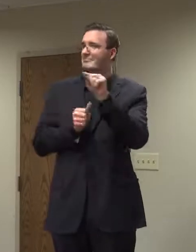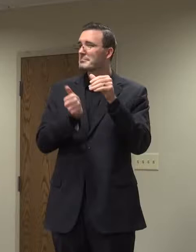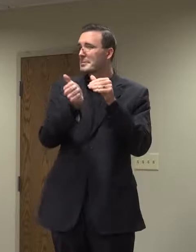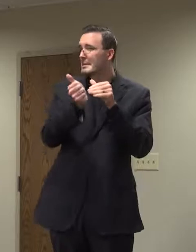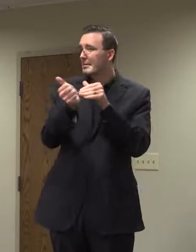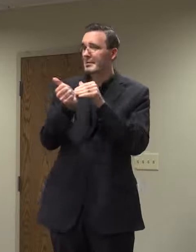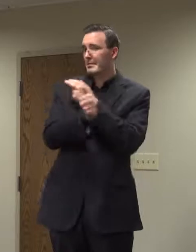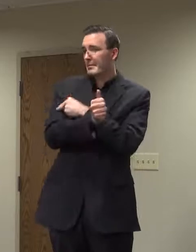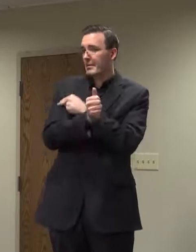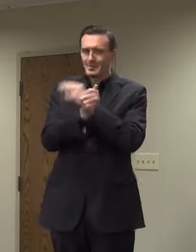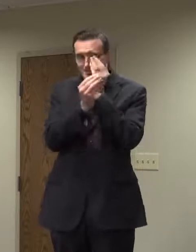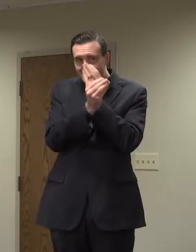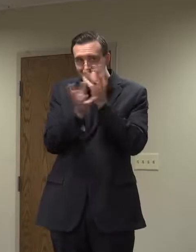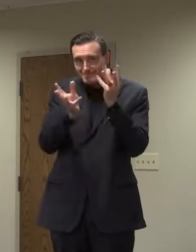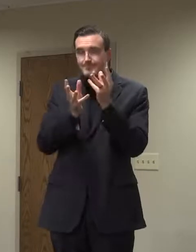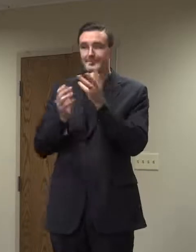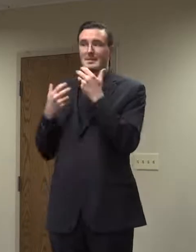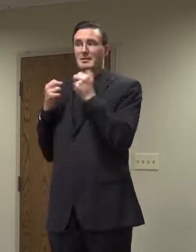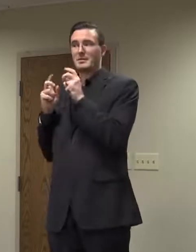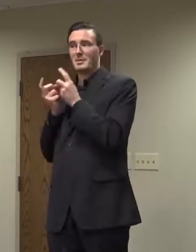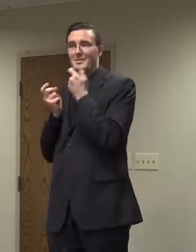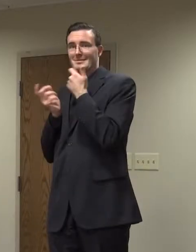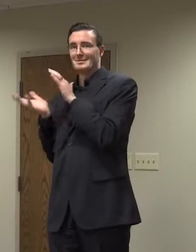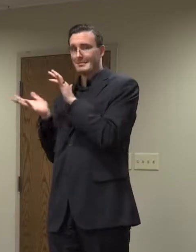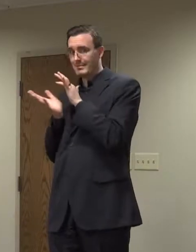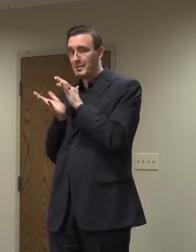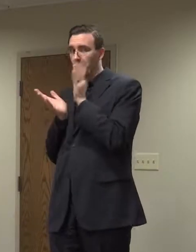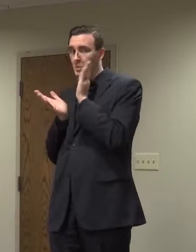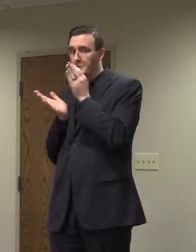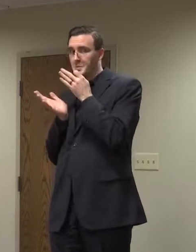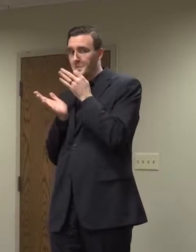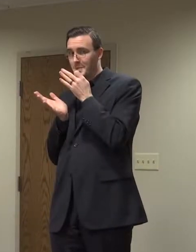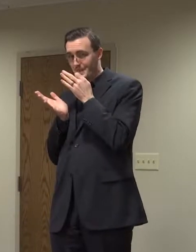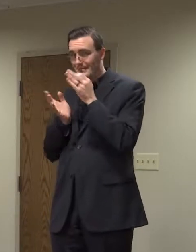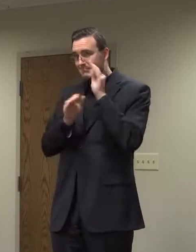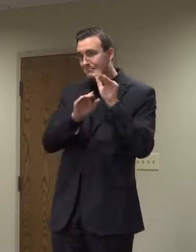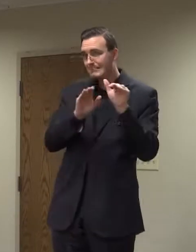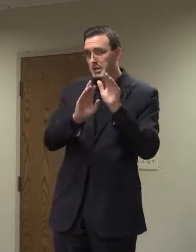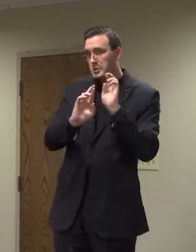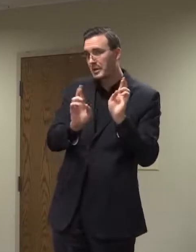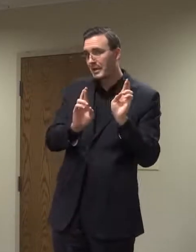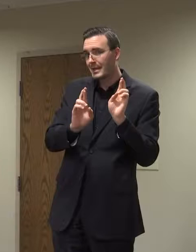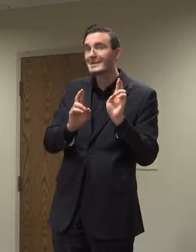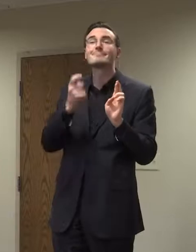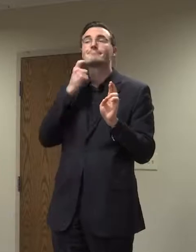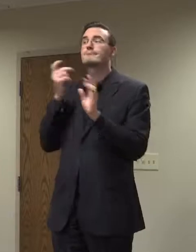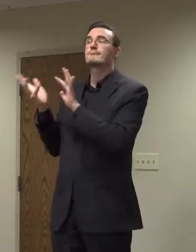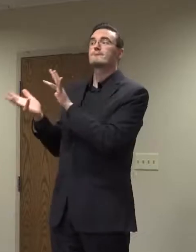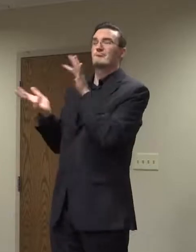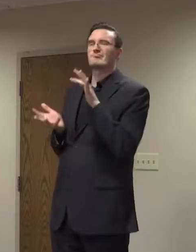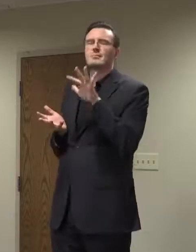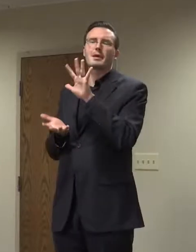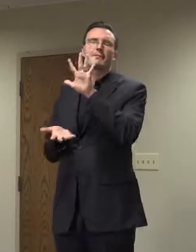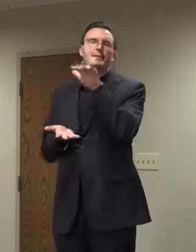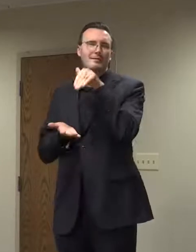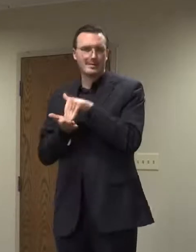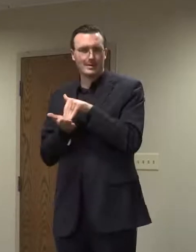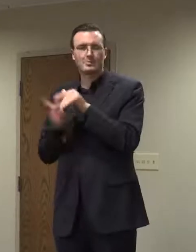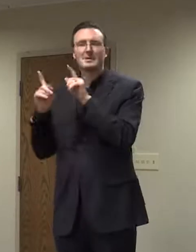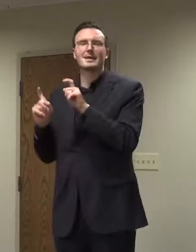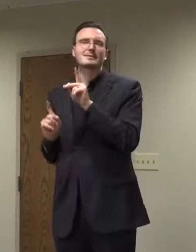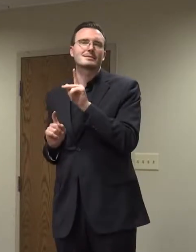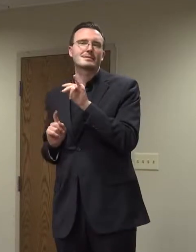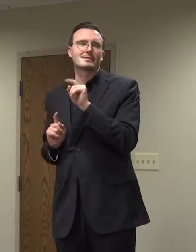through the health department. We received our initial shipment of approximately 5,000 test kits, and oftentimes you'll